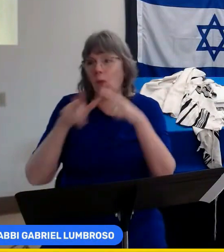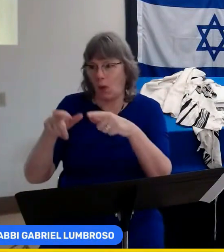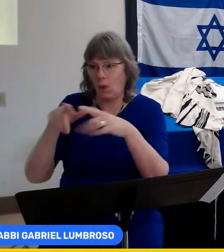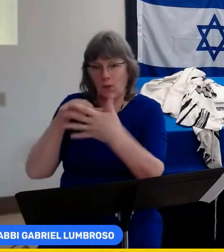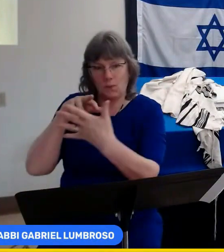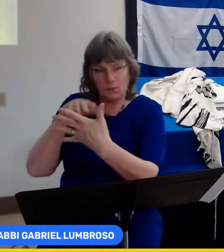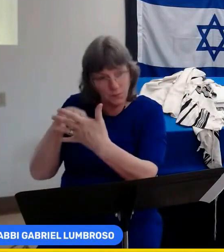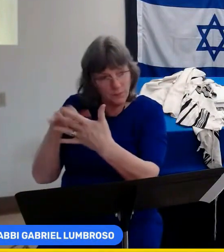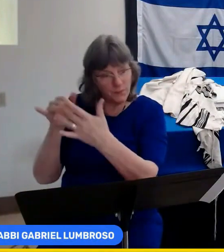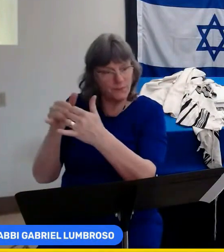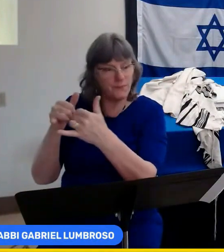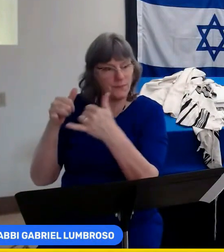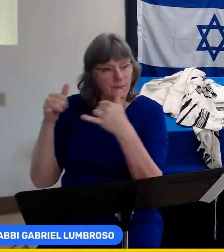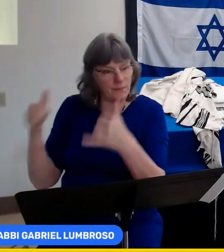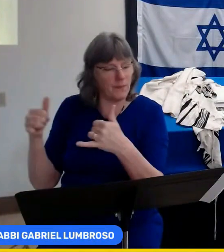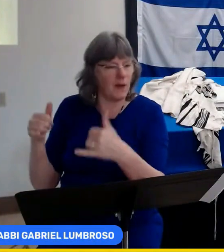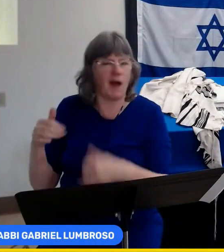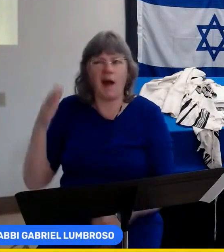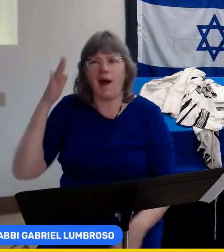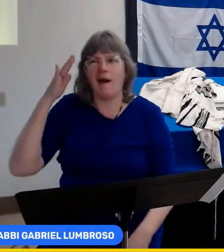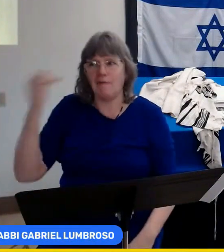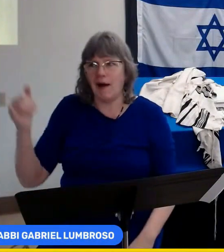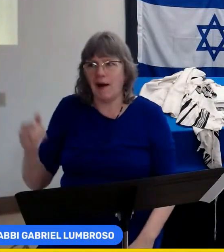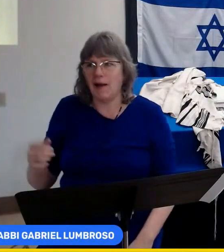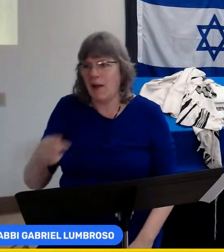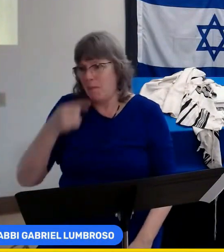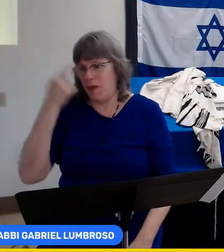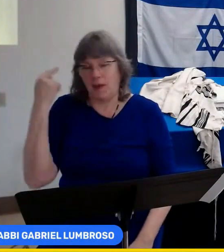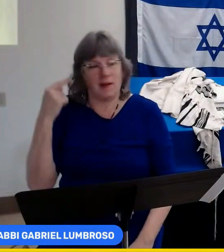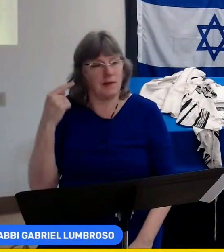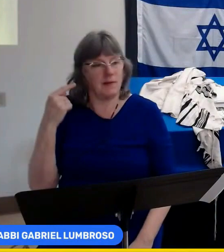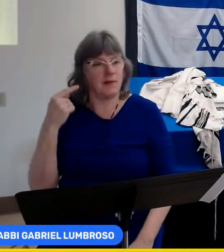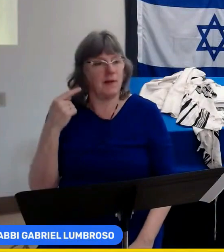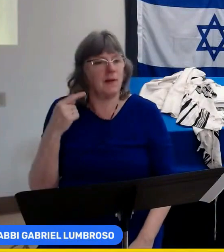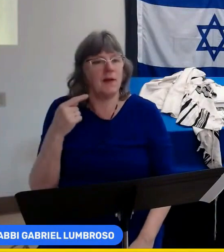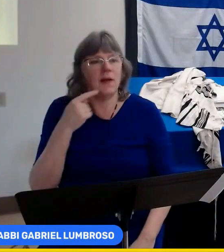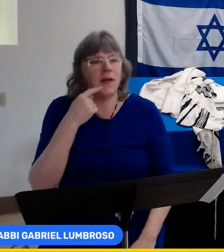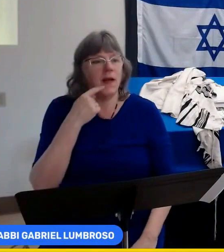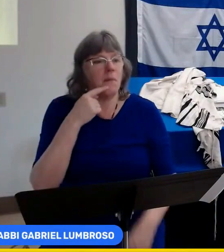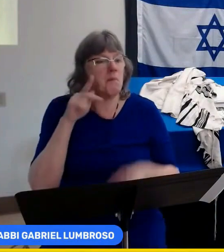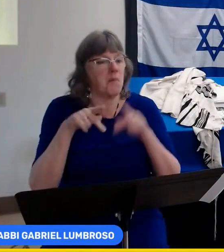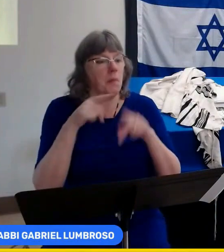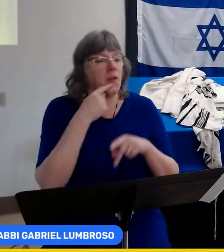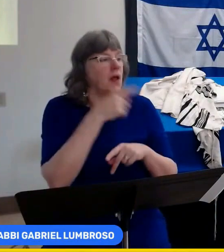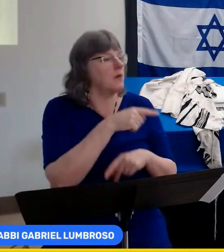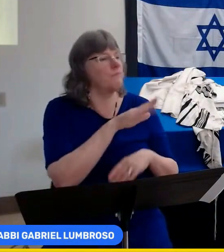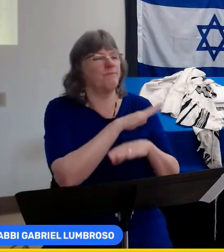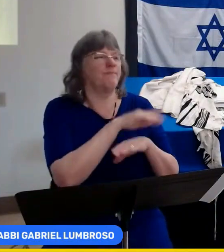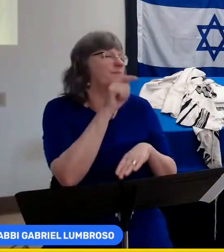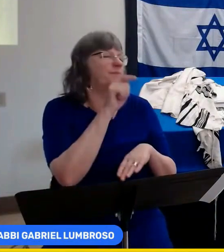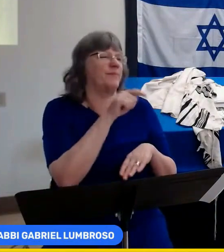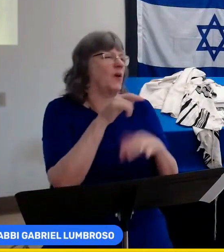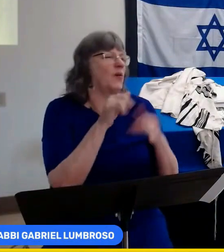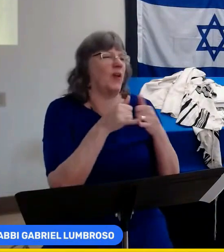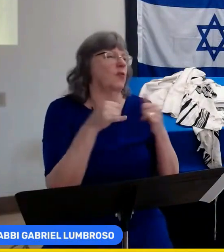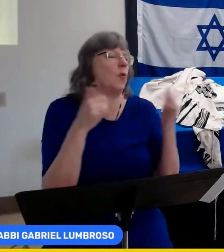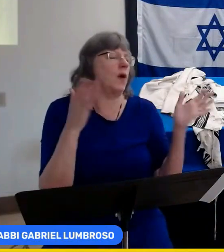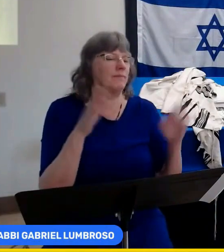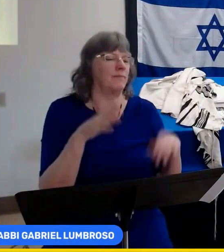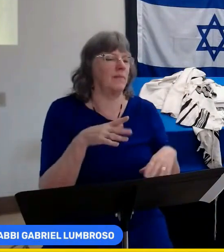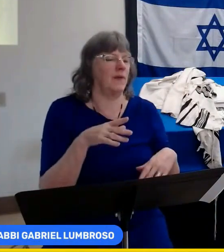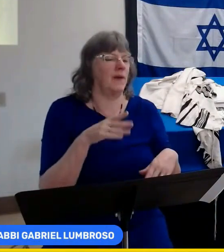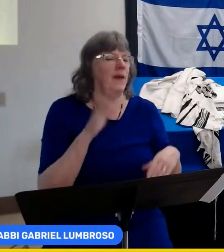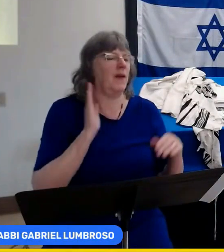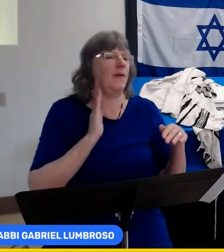don't. They actually don't go there because they've been told they don't need to. They can skip